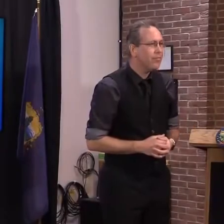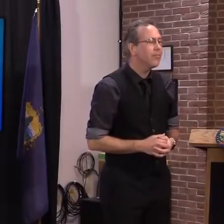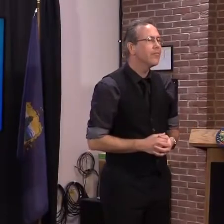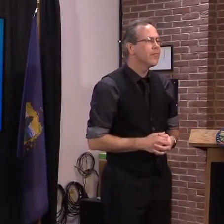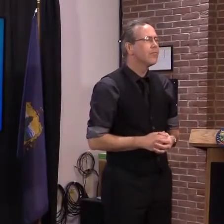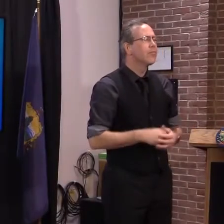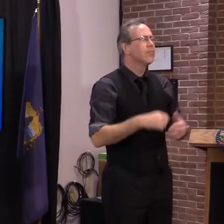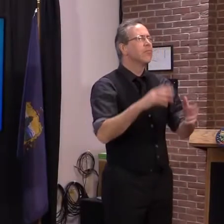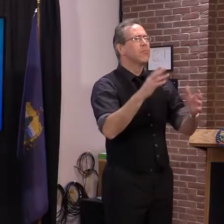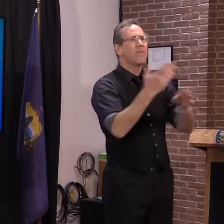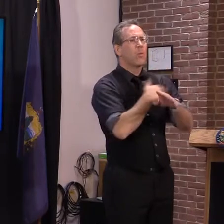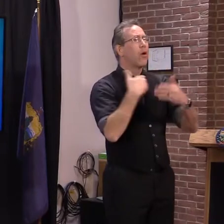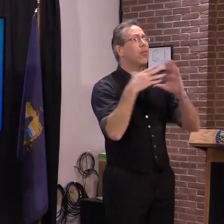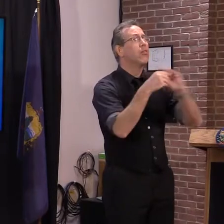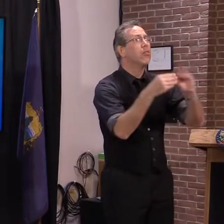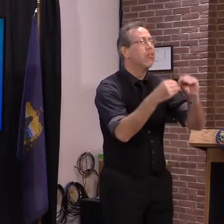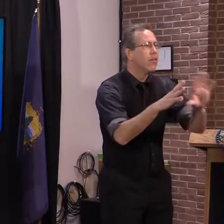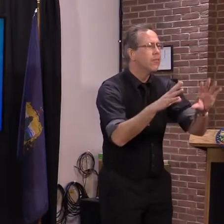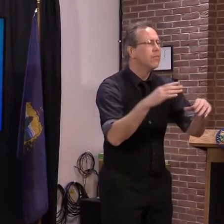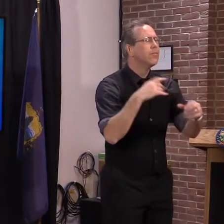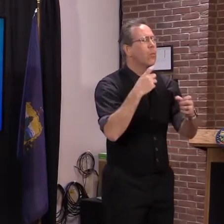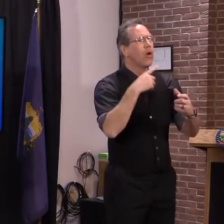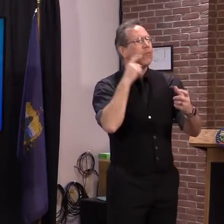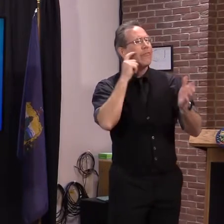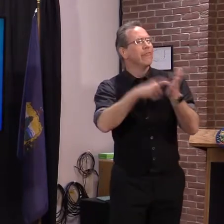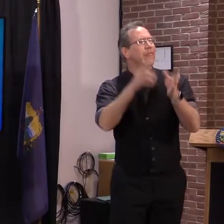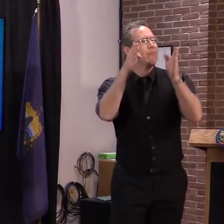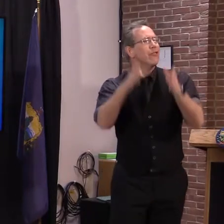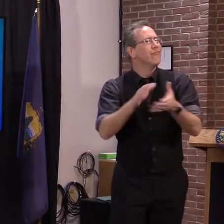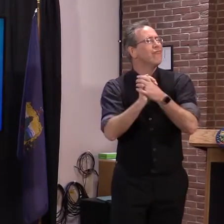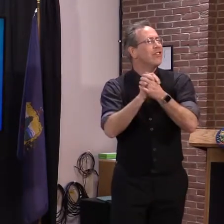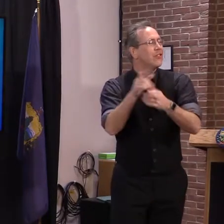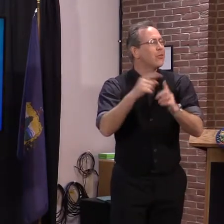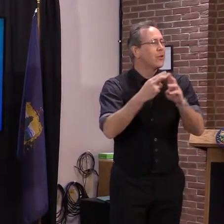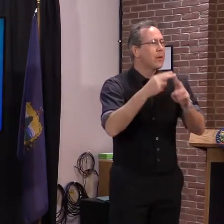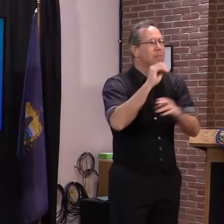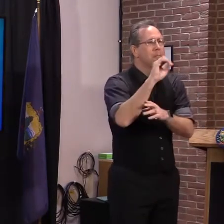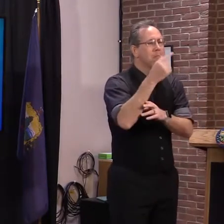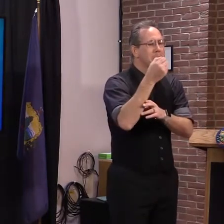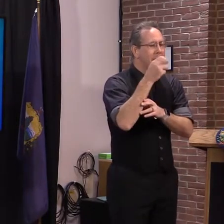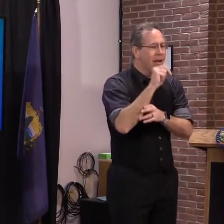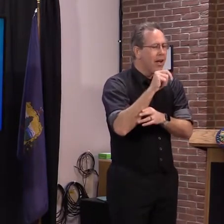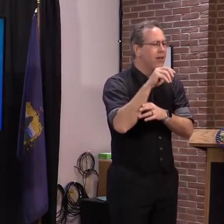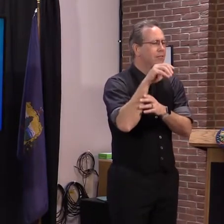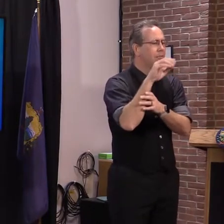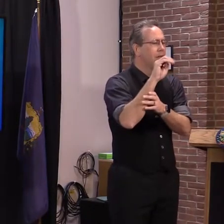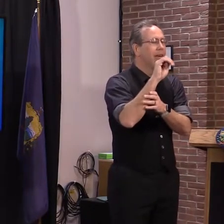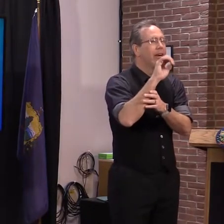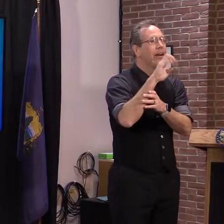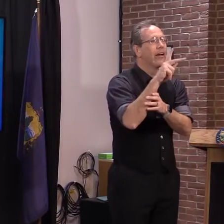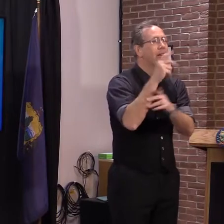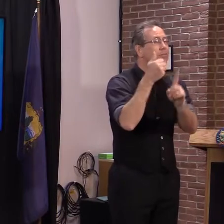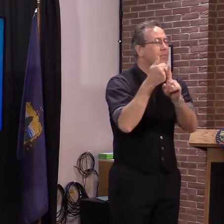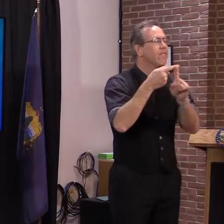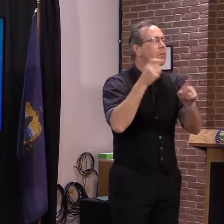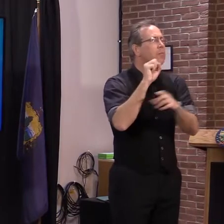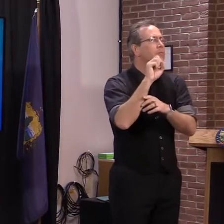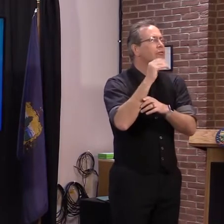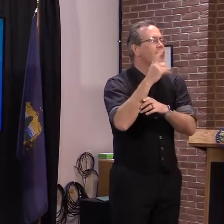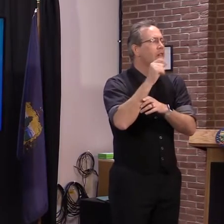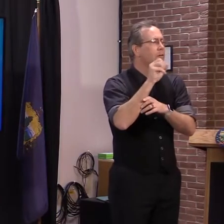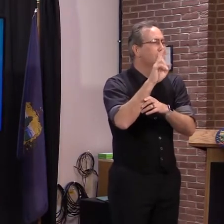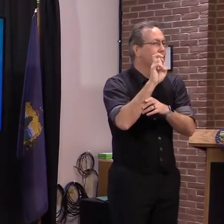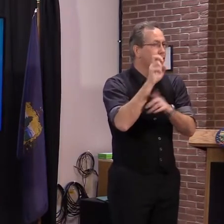Before we start, I want to congratulate Megan Nick, who was raised in Shelburne, for winning a bronze medal in Beijing. This is her